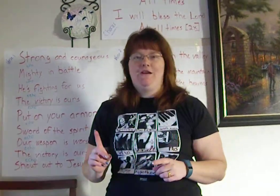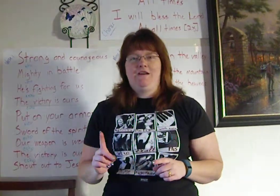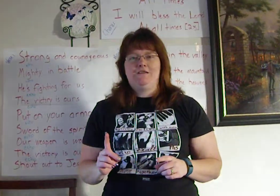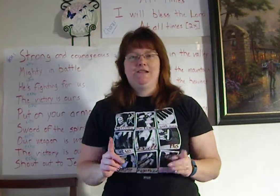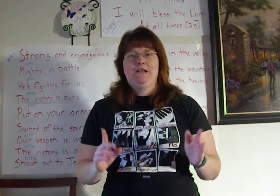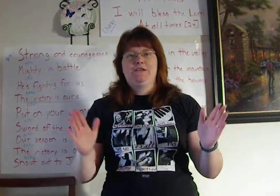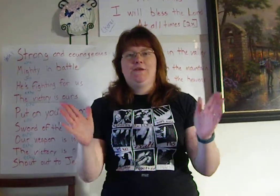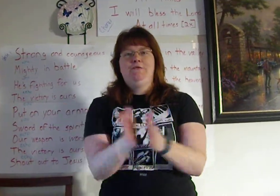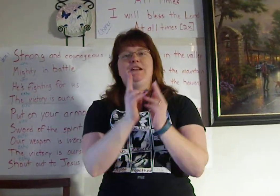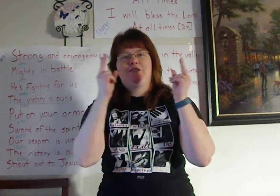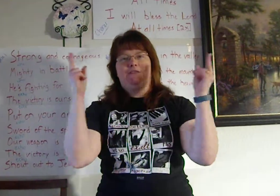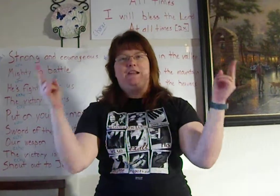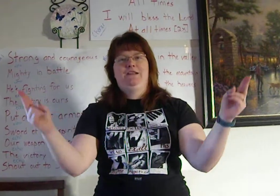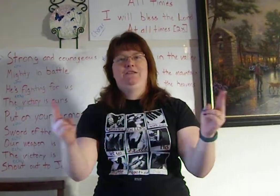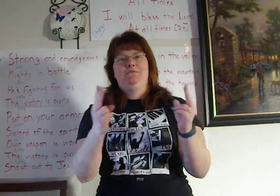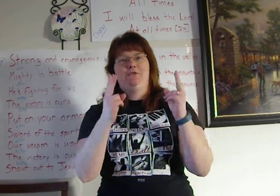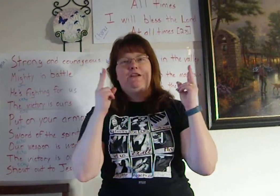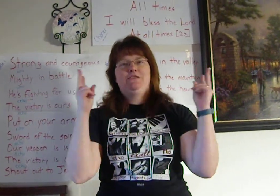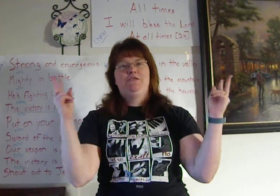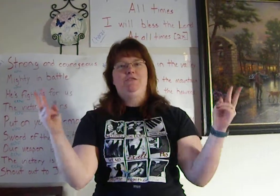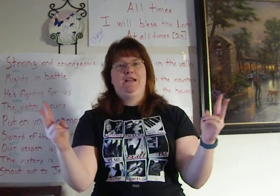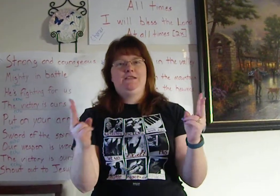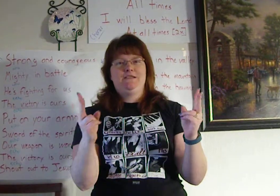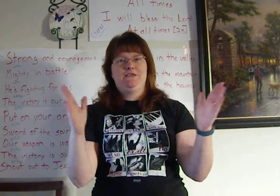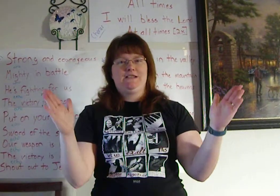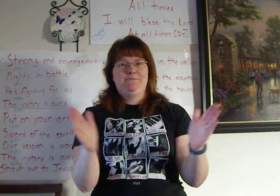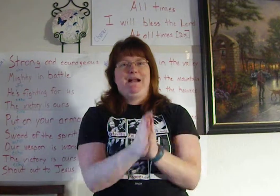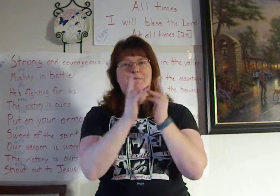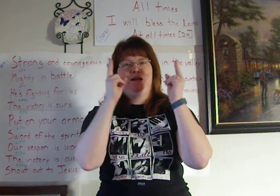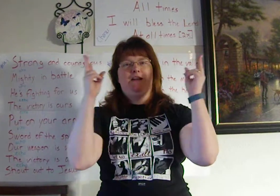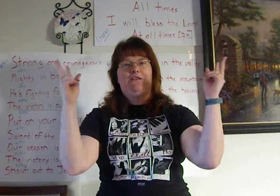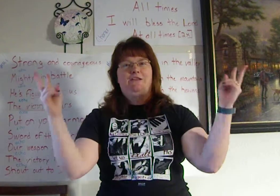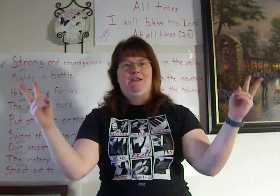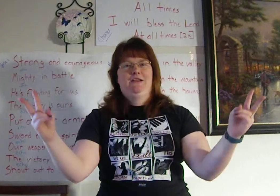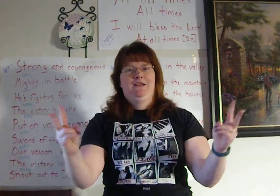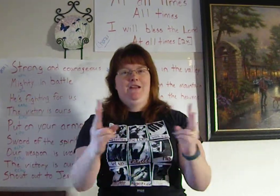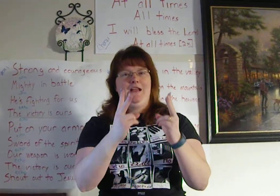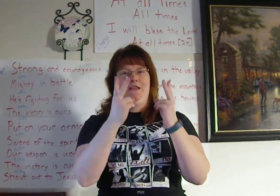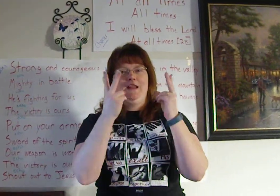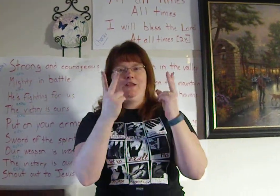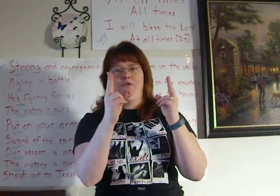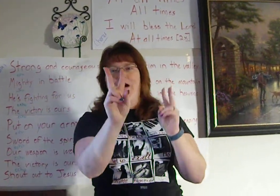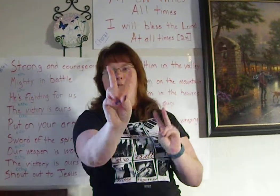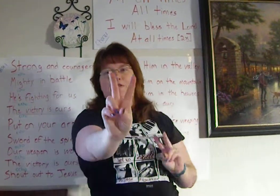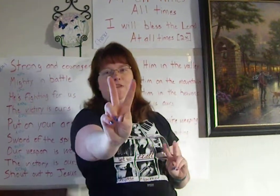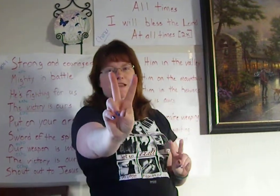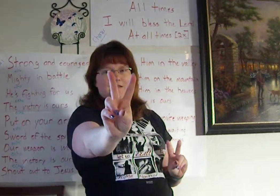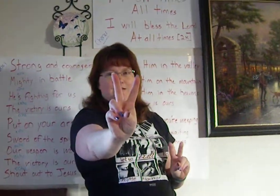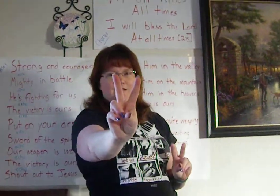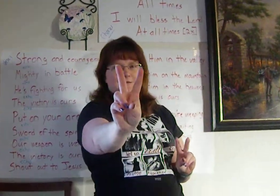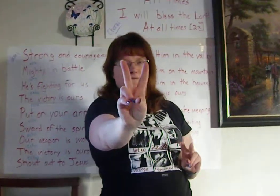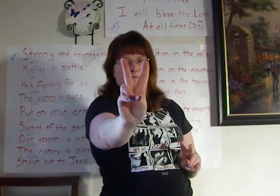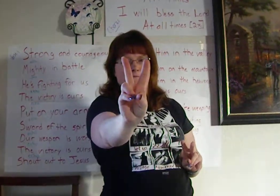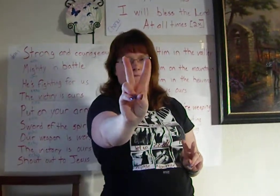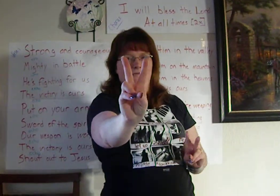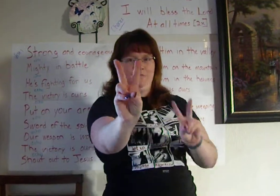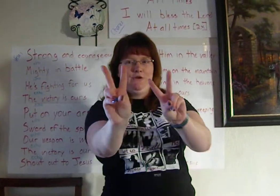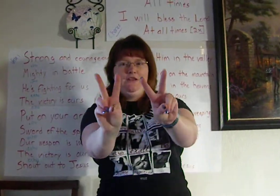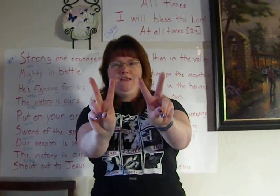victory is ours. So victory. You bring your two hands and you smack them together, And then you go out with V's. Both hands